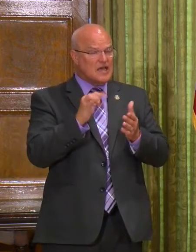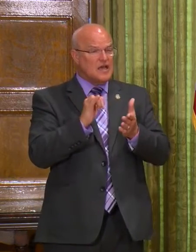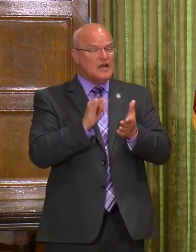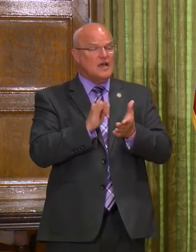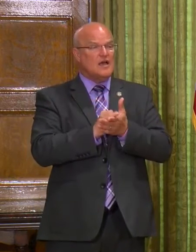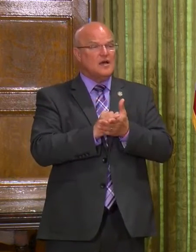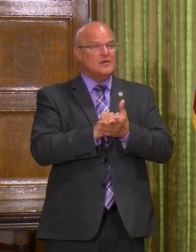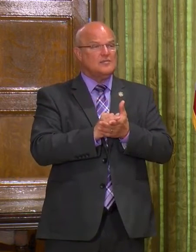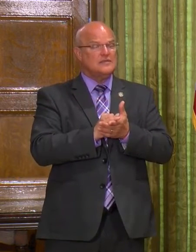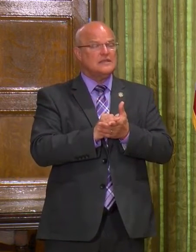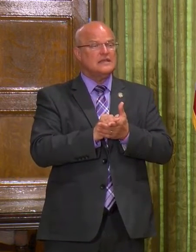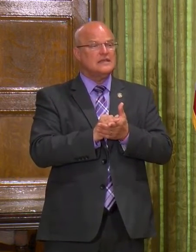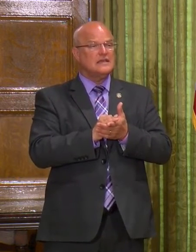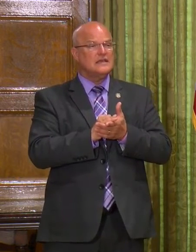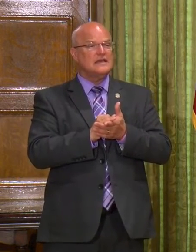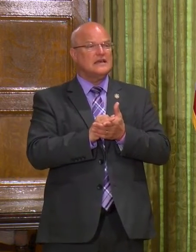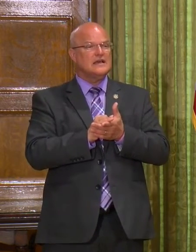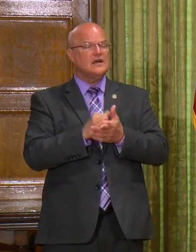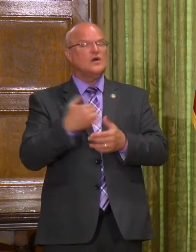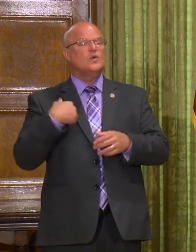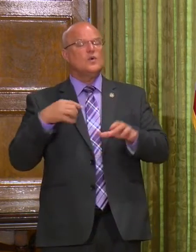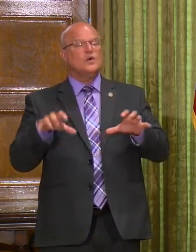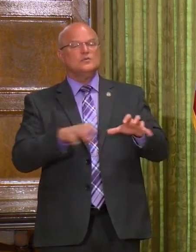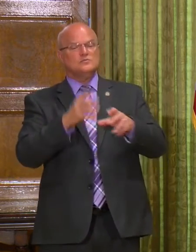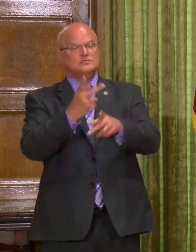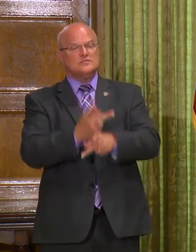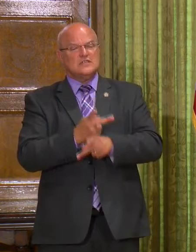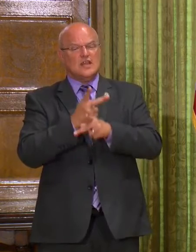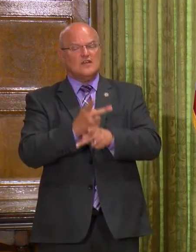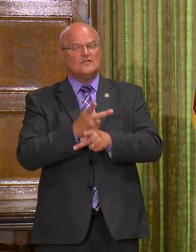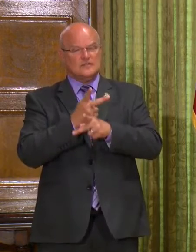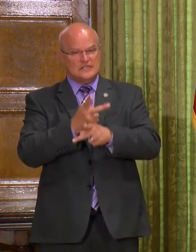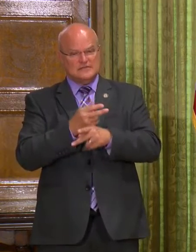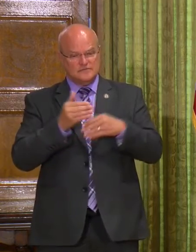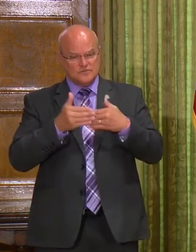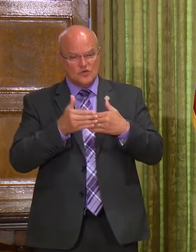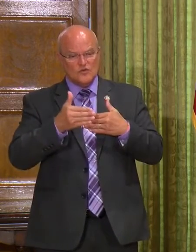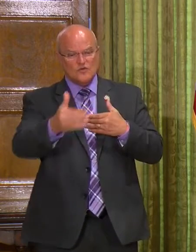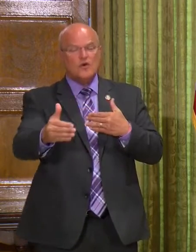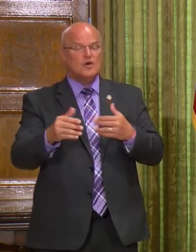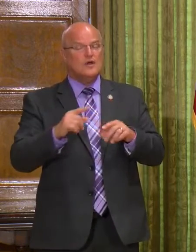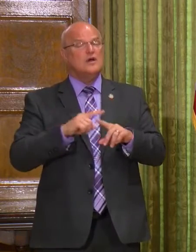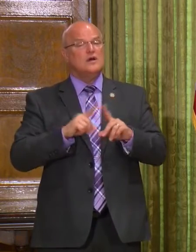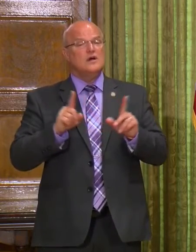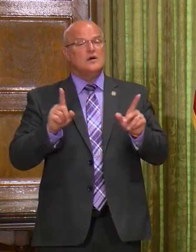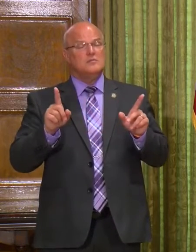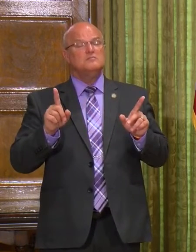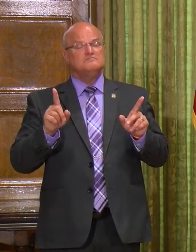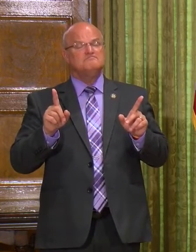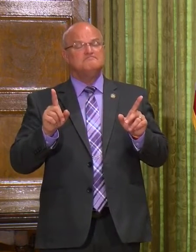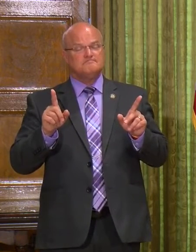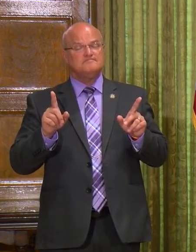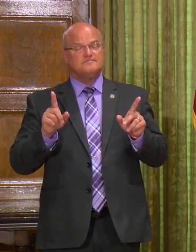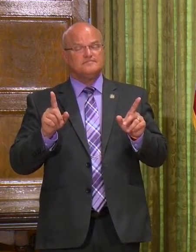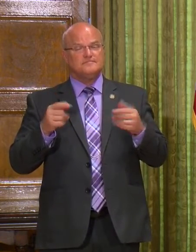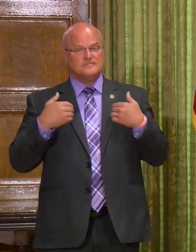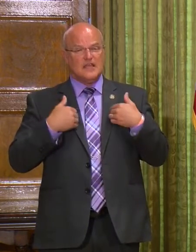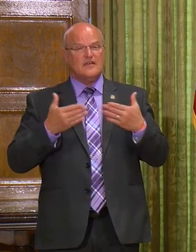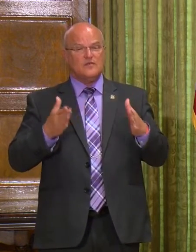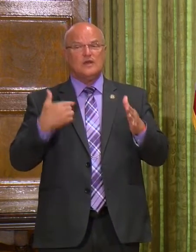that that we're going to do very carefully and cautiously, but I think there's